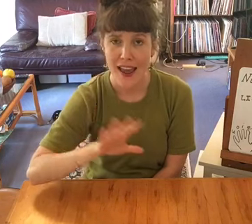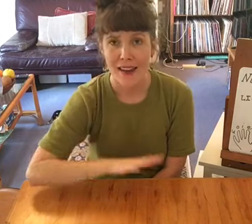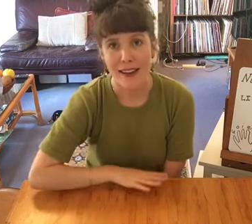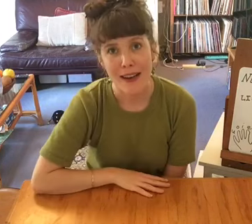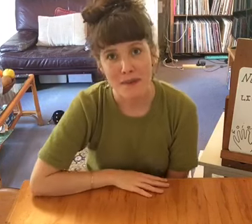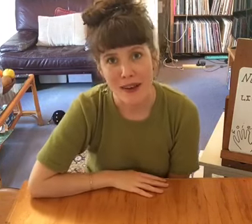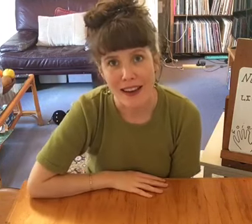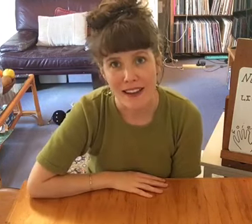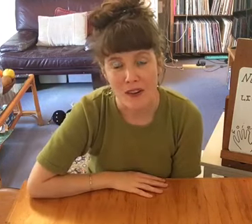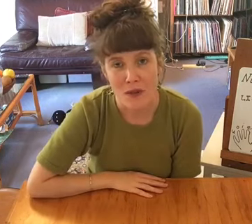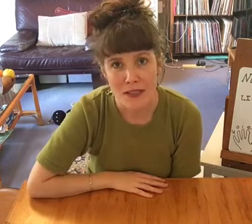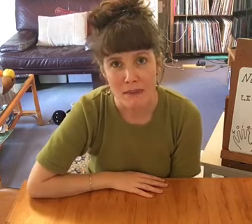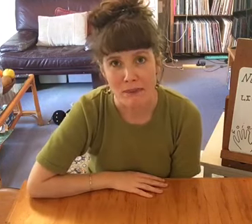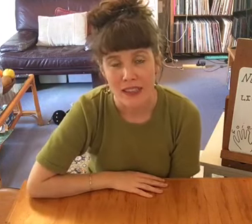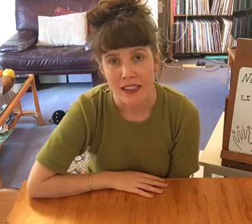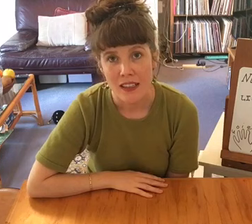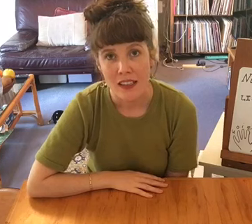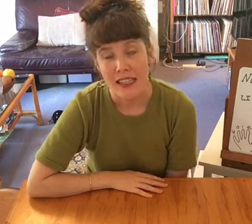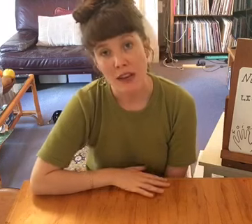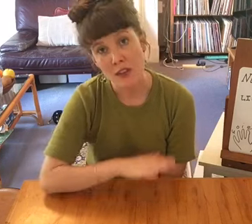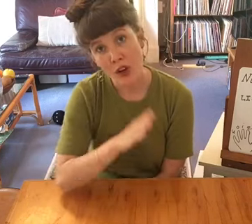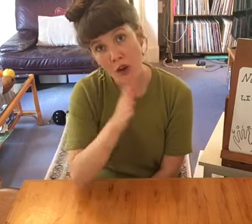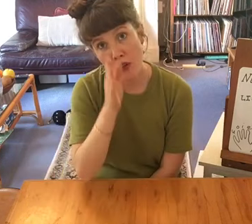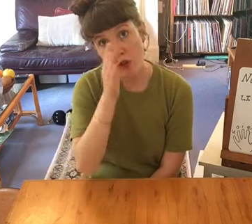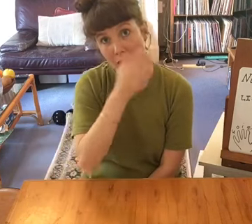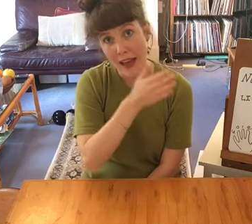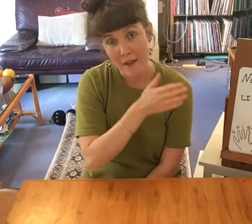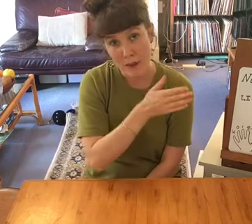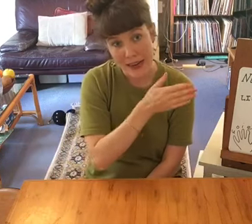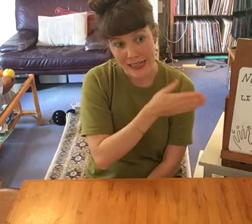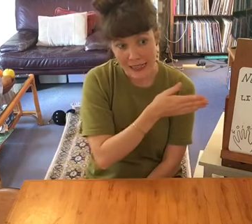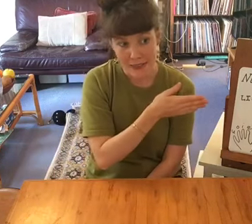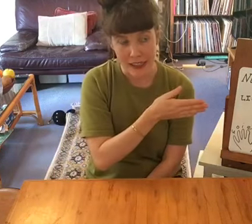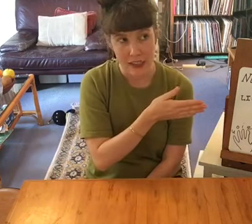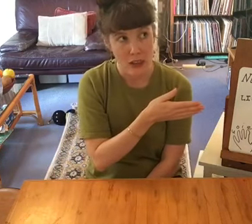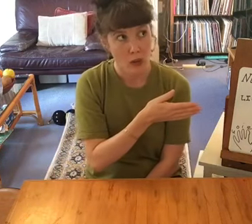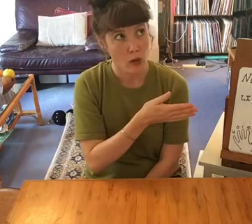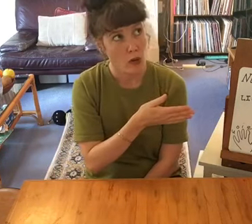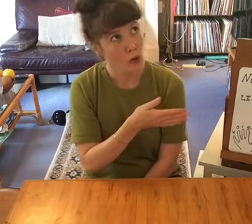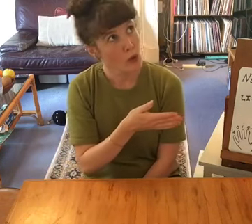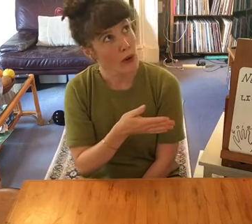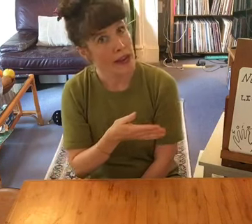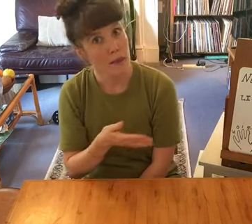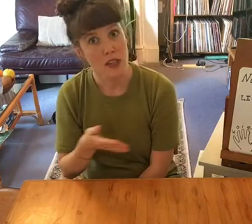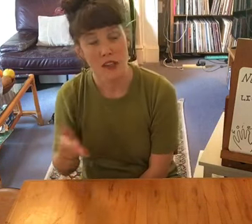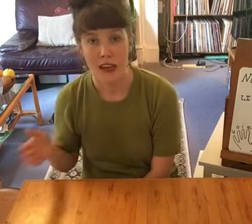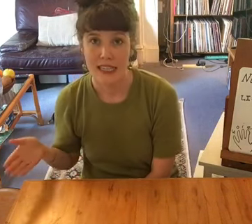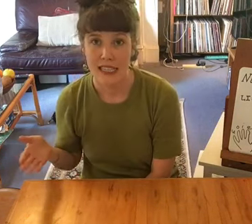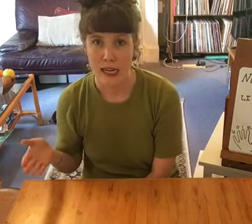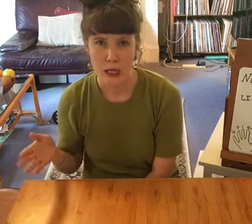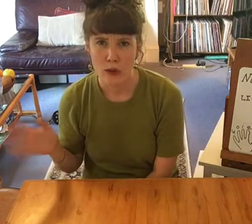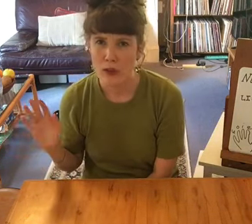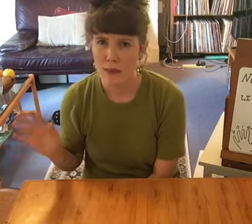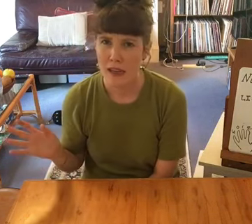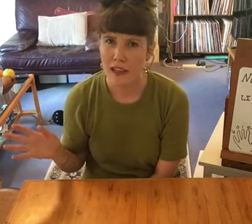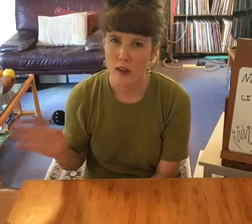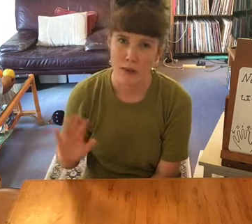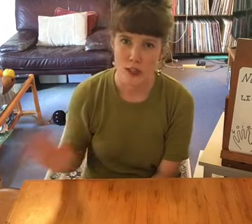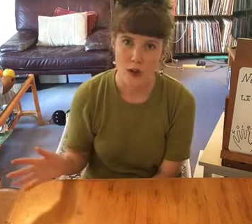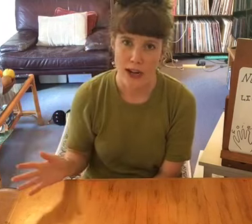Ka pai. Awesome. Now to go from 11 all the way up to 19, you do something a little bit strange with